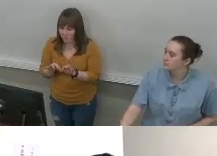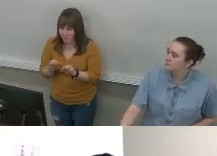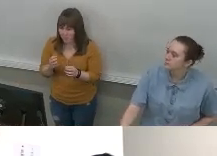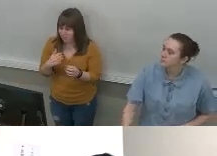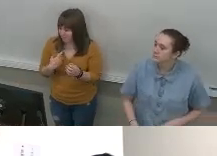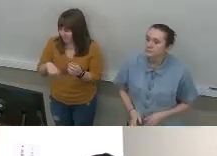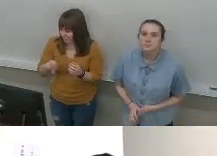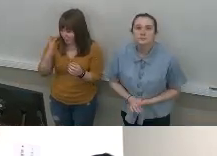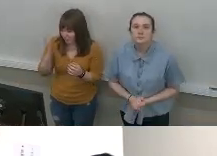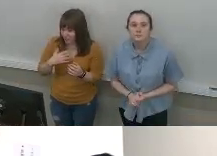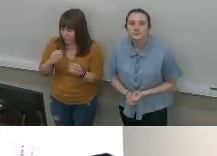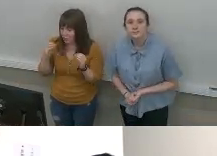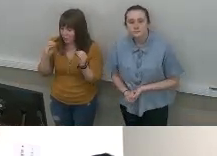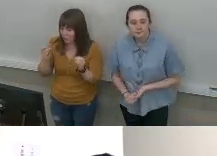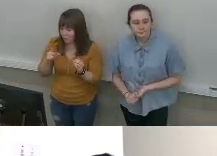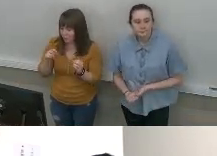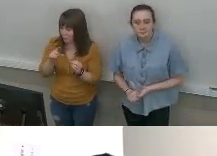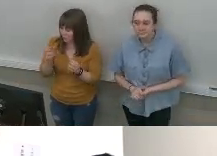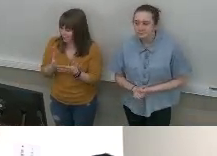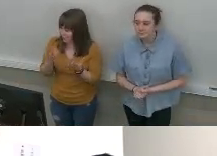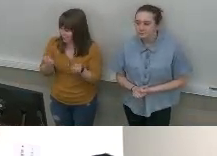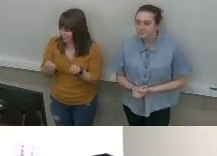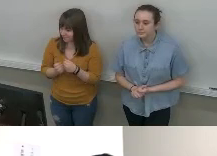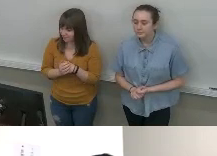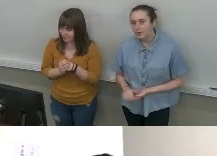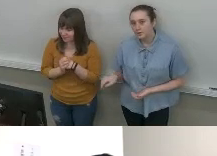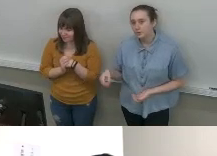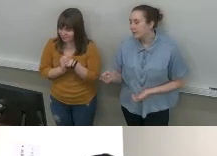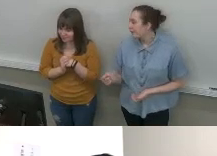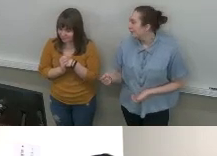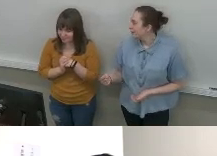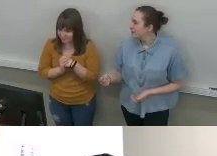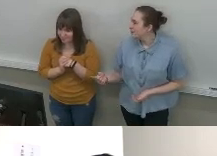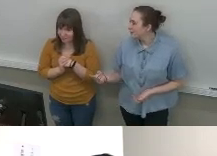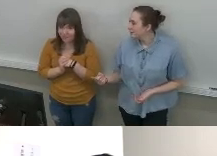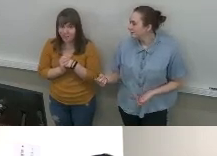So that's why we wanted to teach you the 2020 signs.